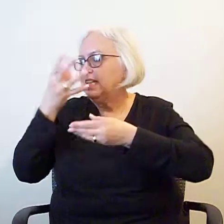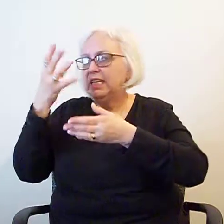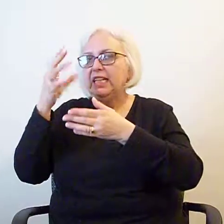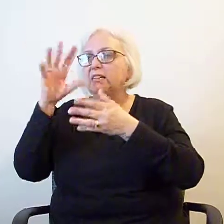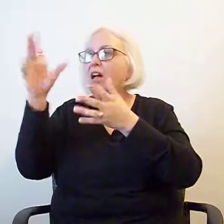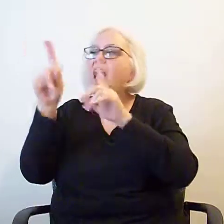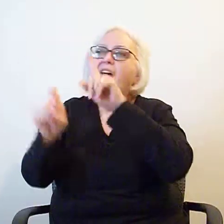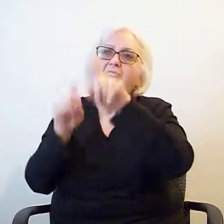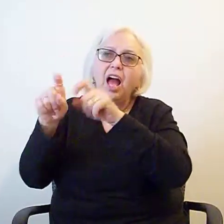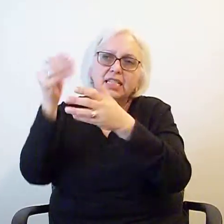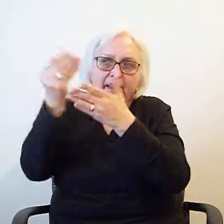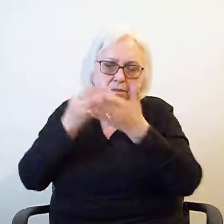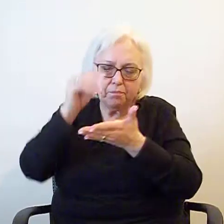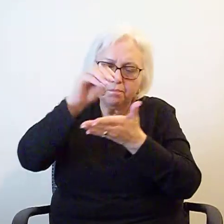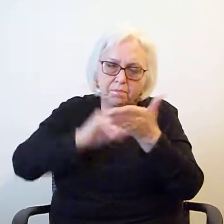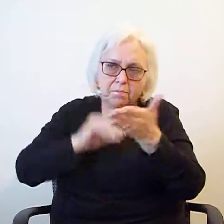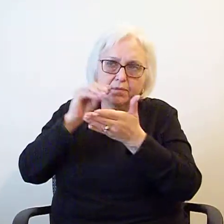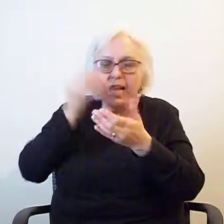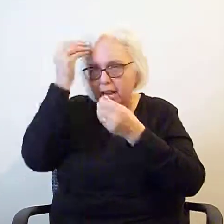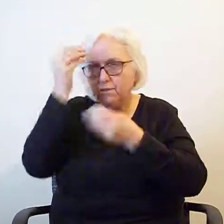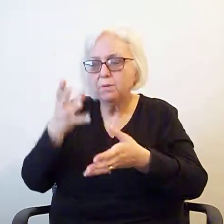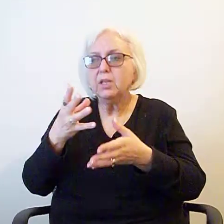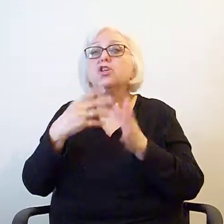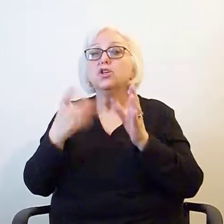You will receive a copy of this handbook,